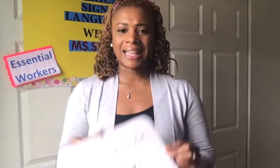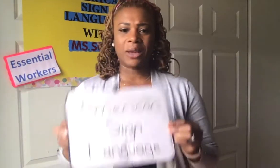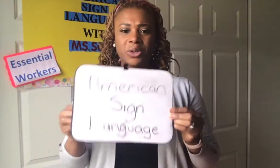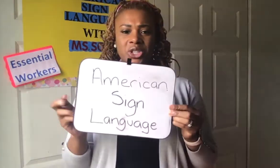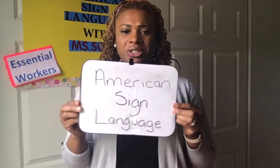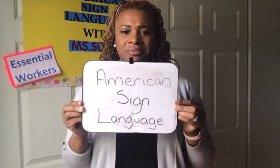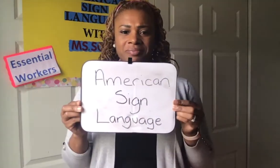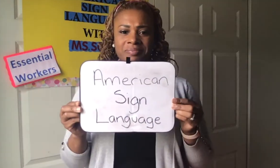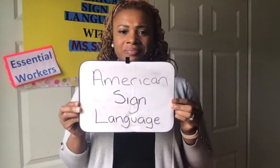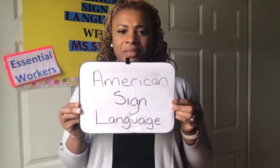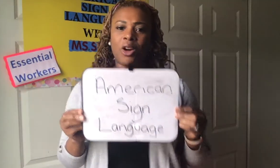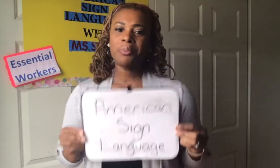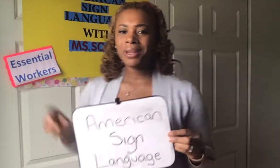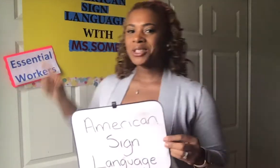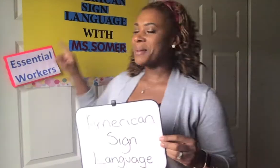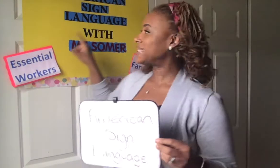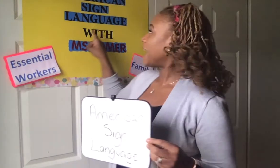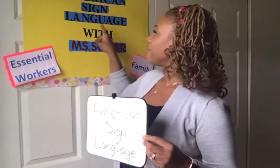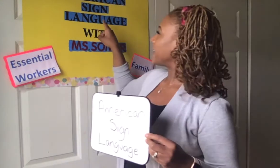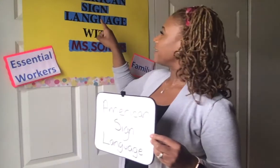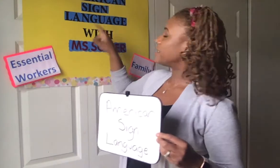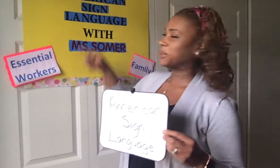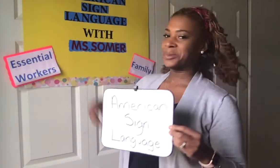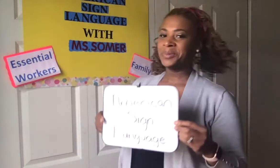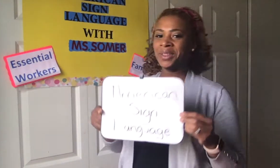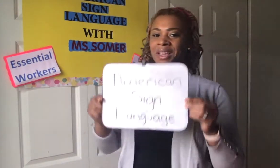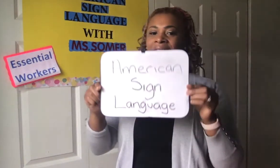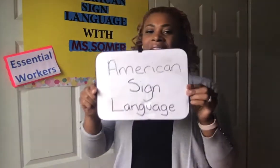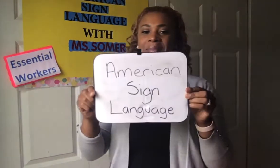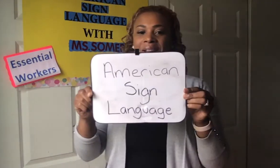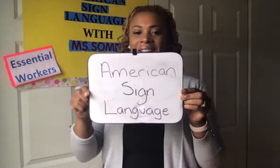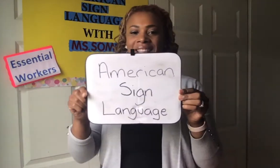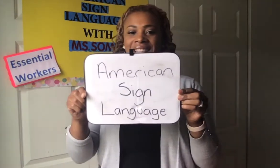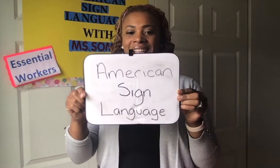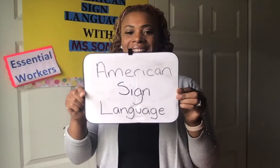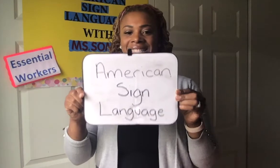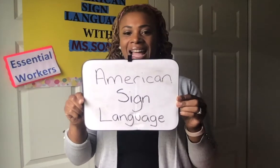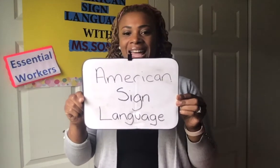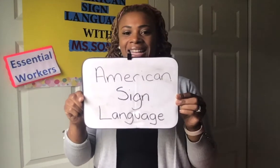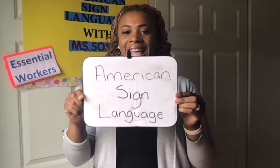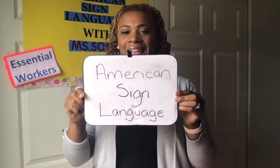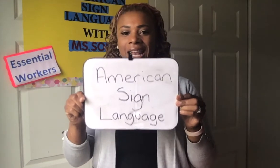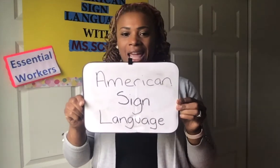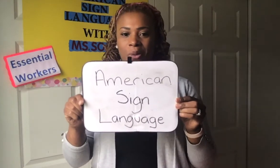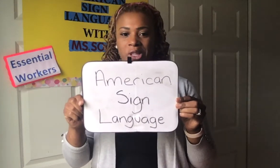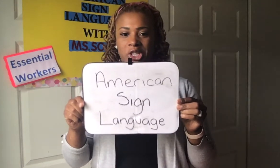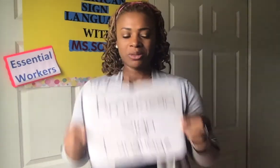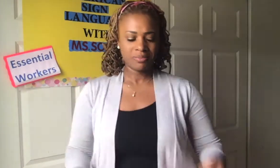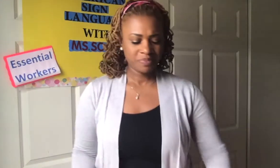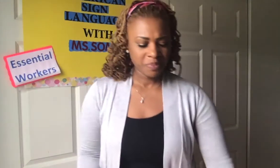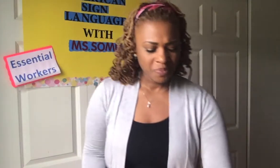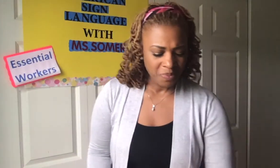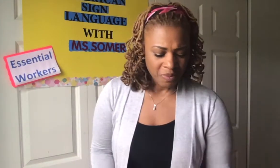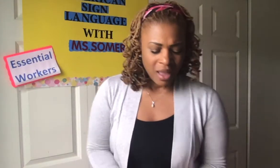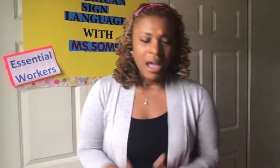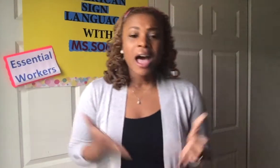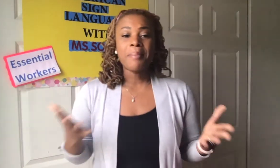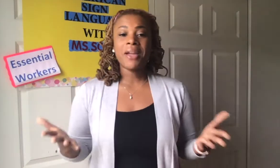Language. Oh, it's on my sign back here too. American Sign Language. American